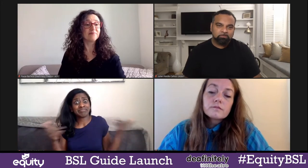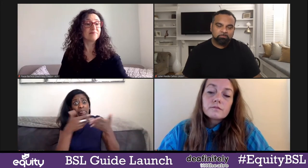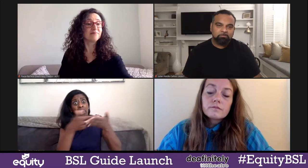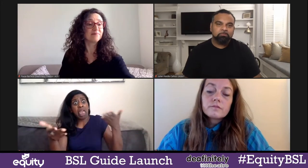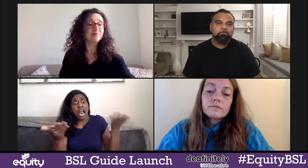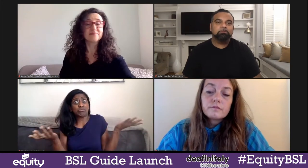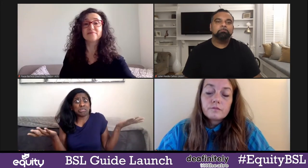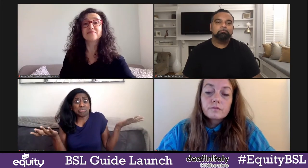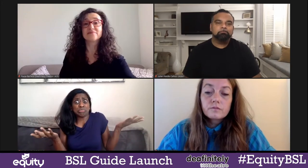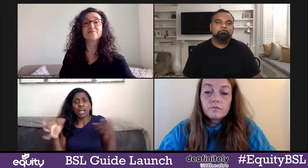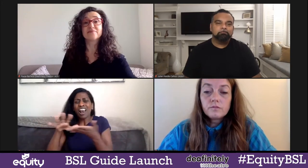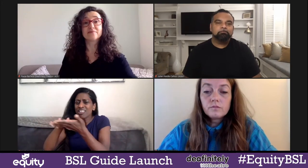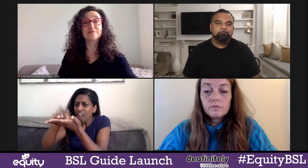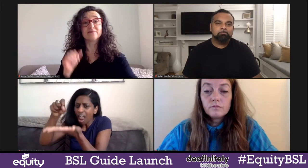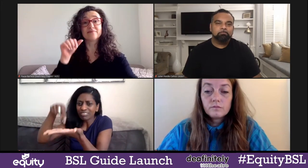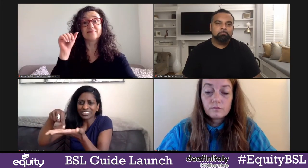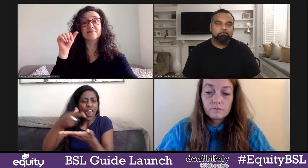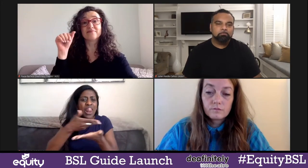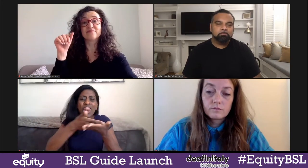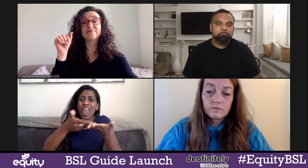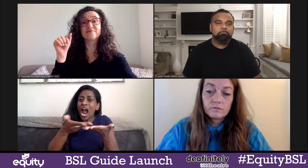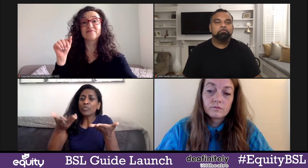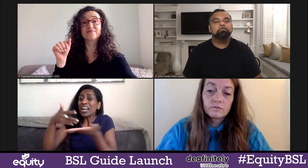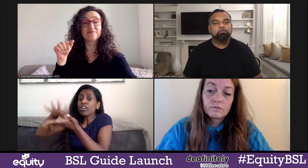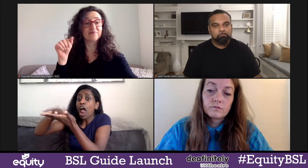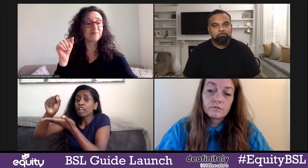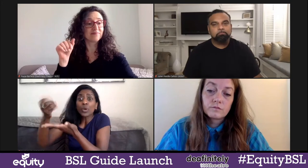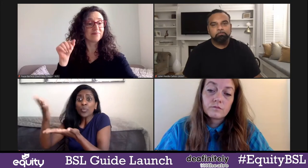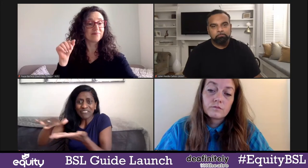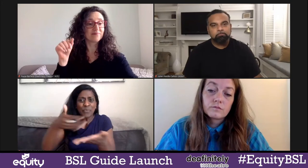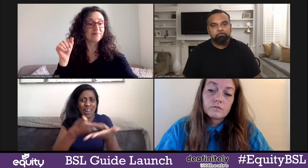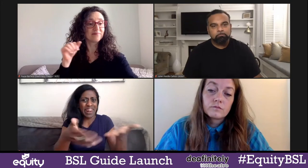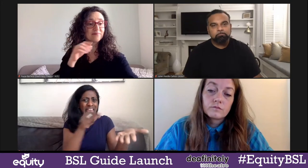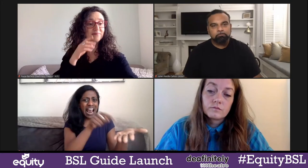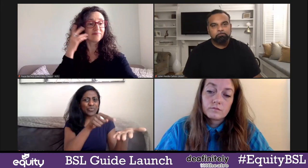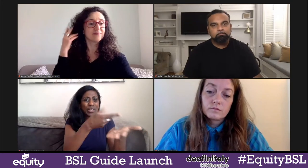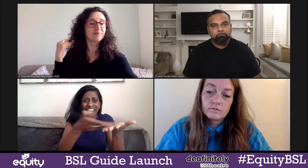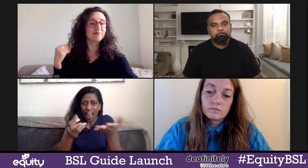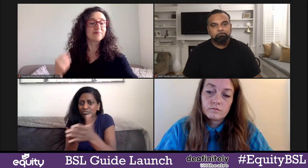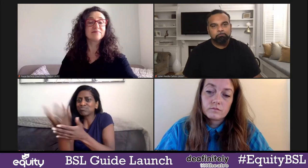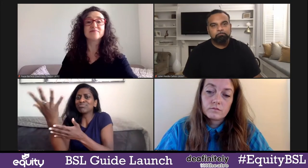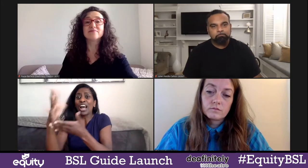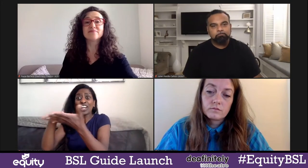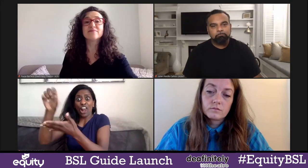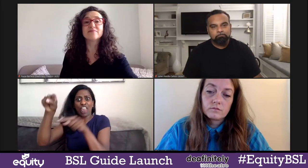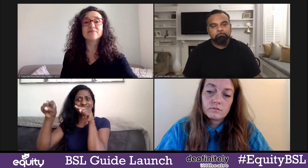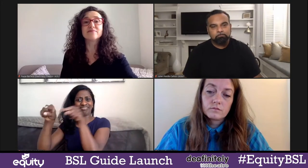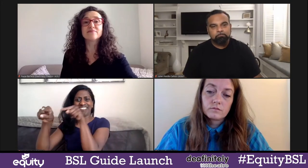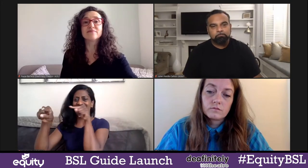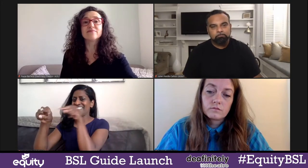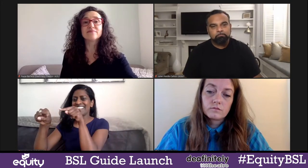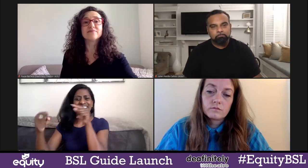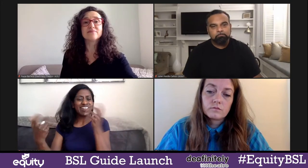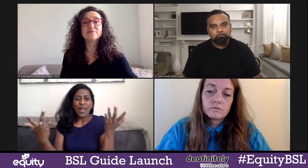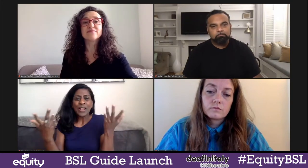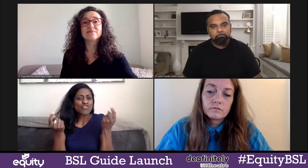because without the culture, what is the language? So I talk about both, where the culture comes from, how that influences the